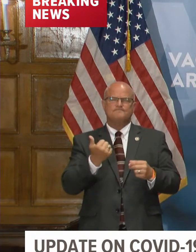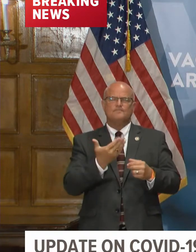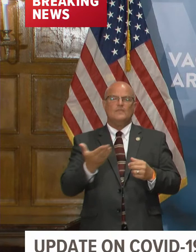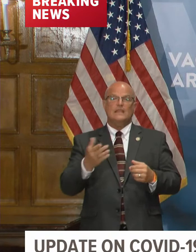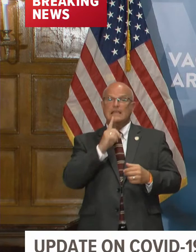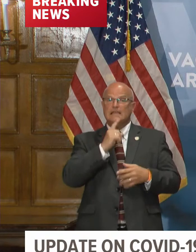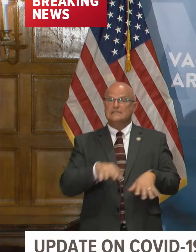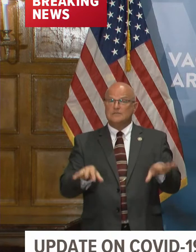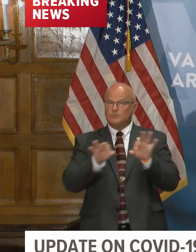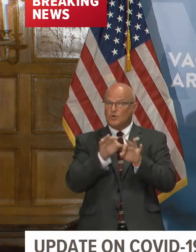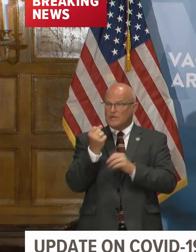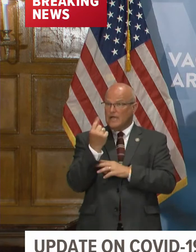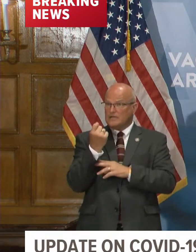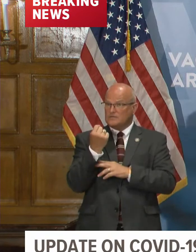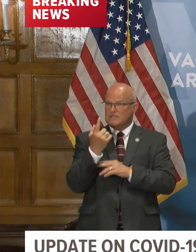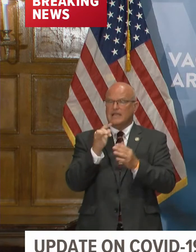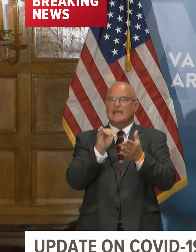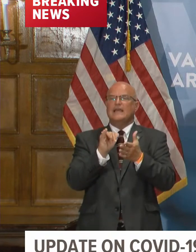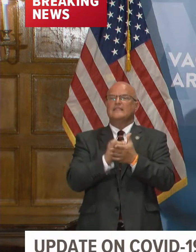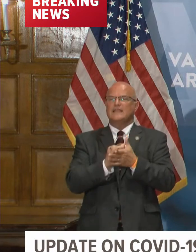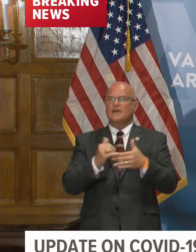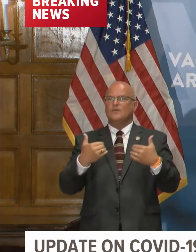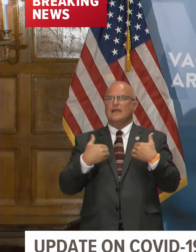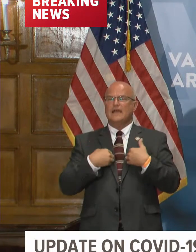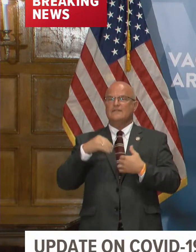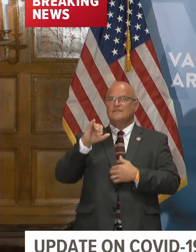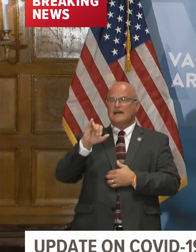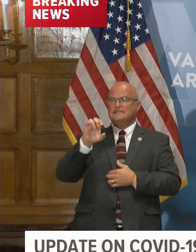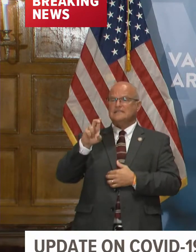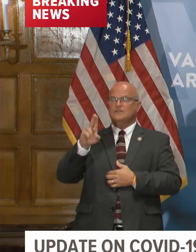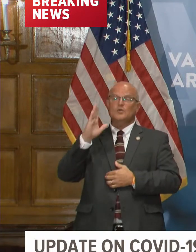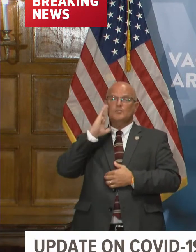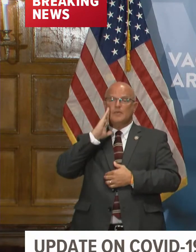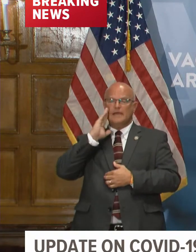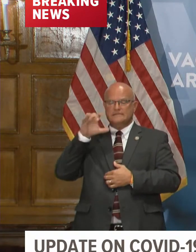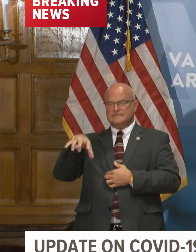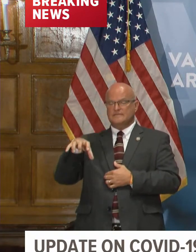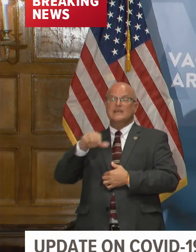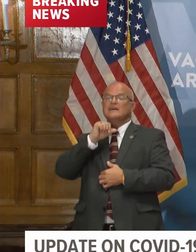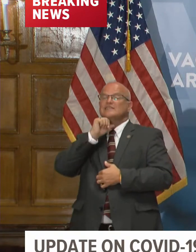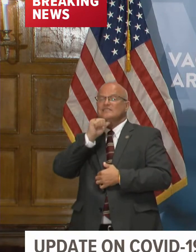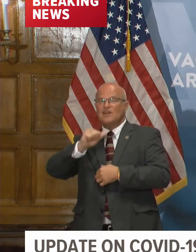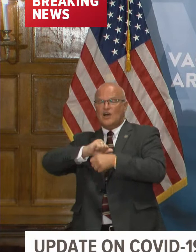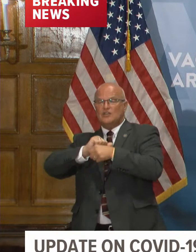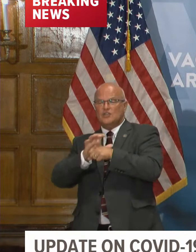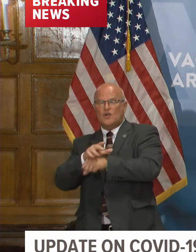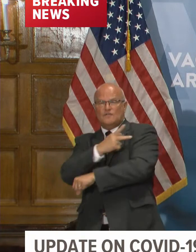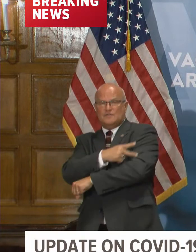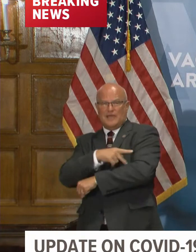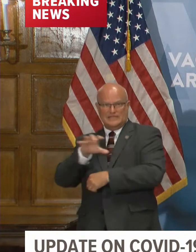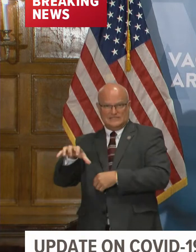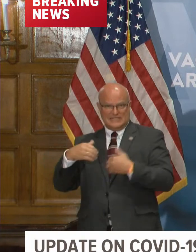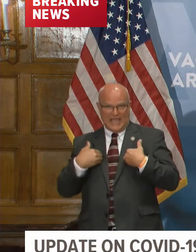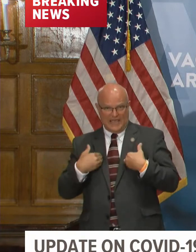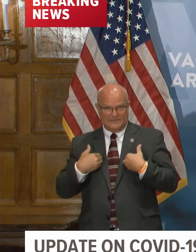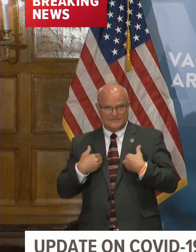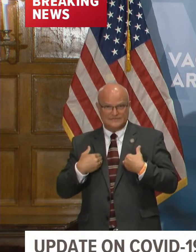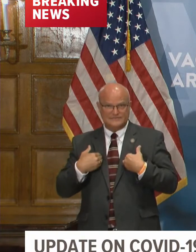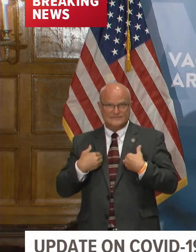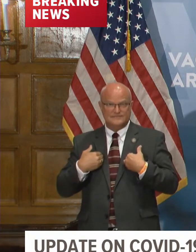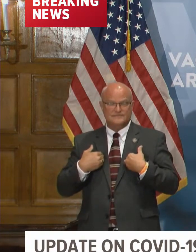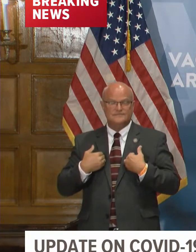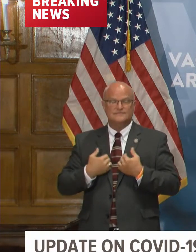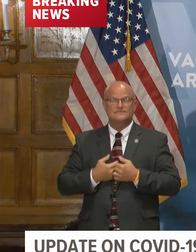it is important to understand that there are ICU beds that are for non-COVID patients. And